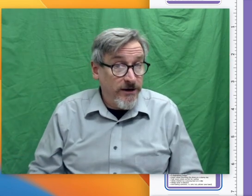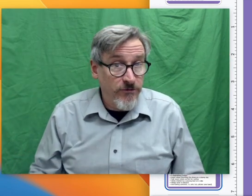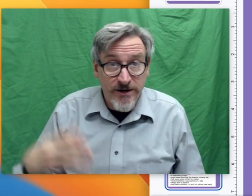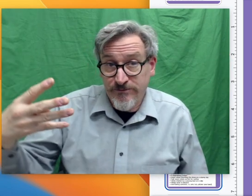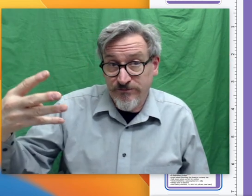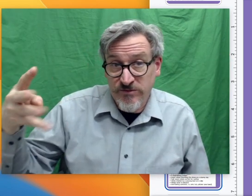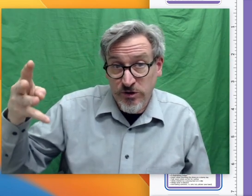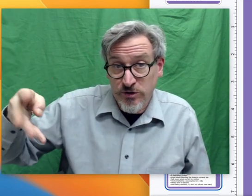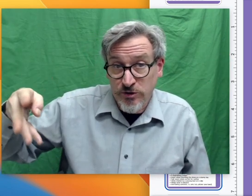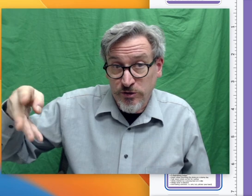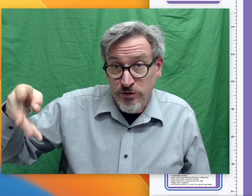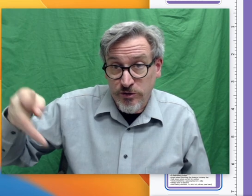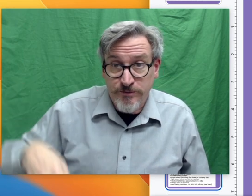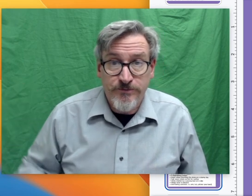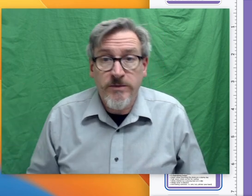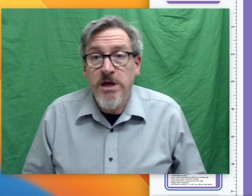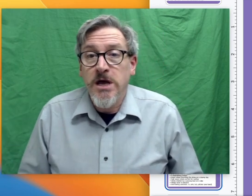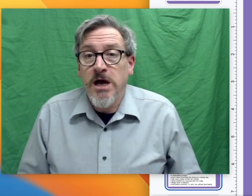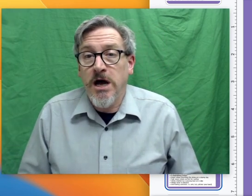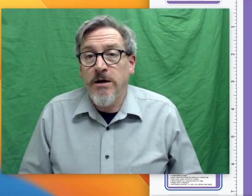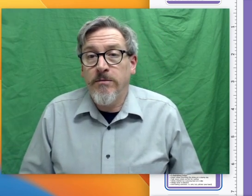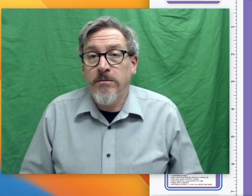Drain, right?